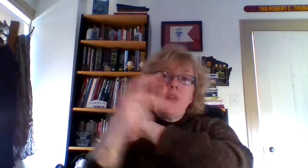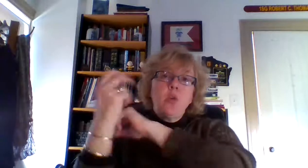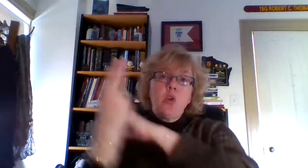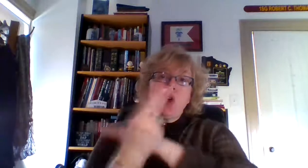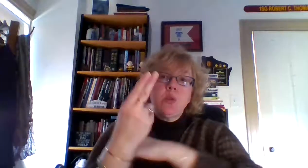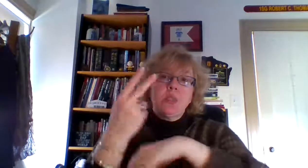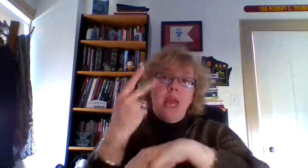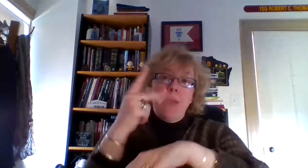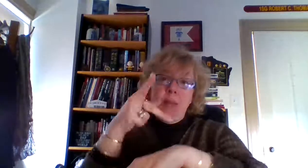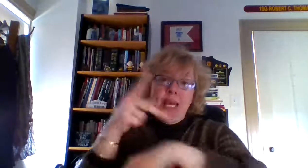you use a P,